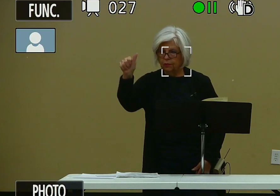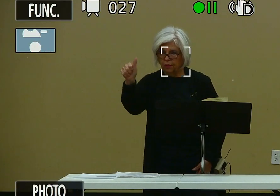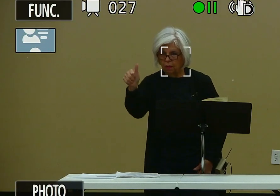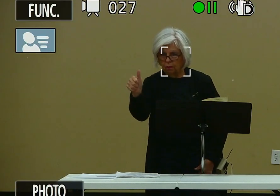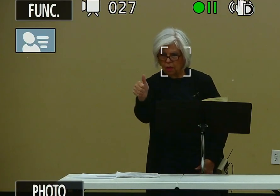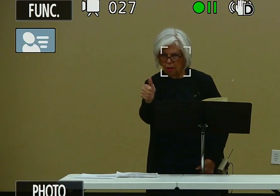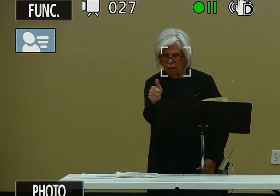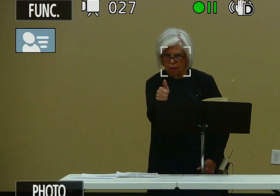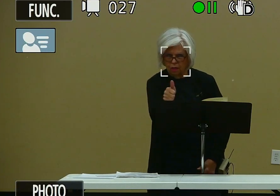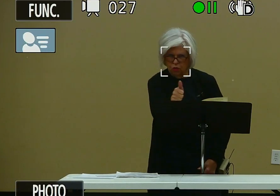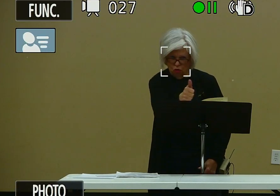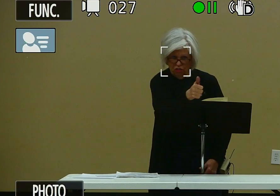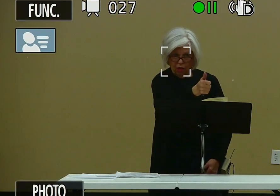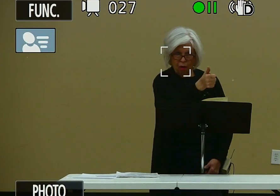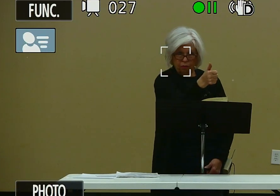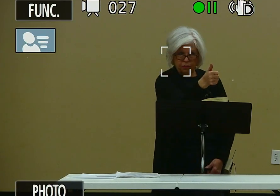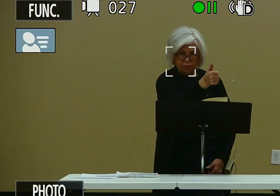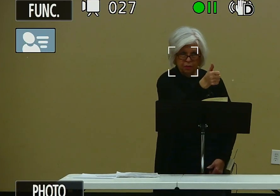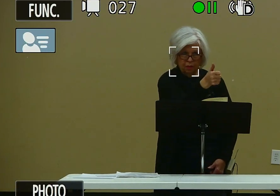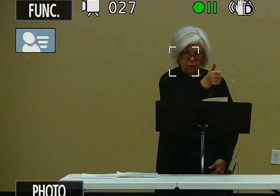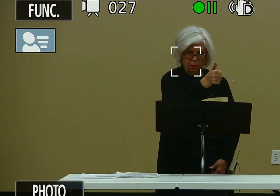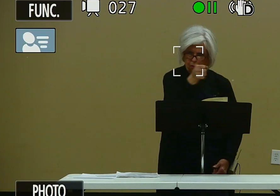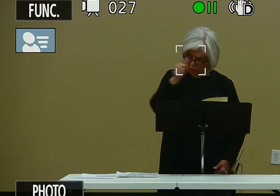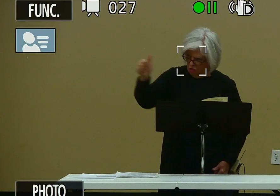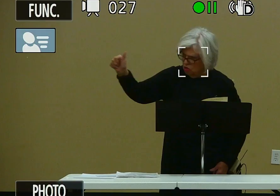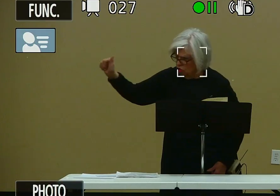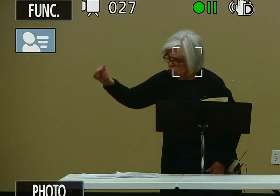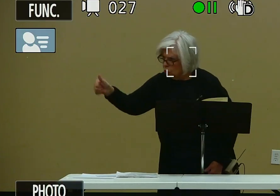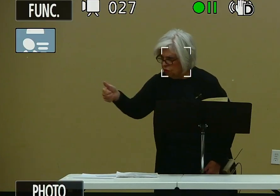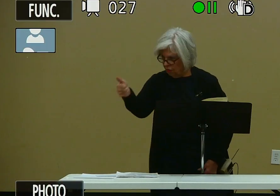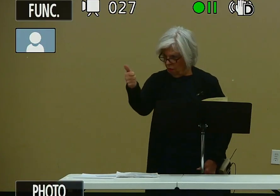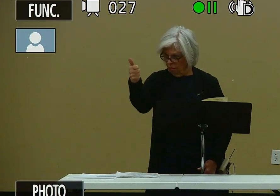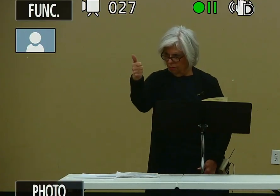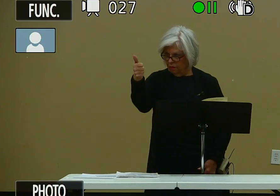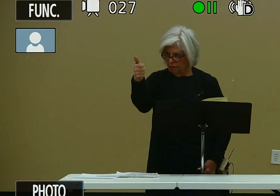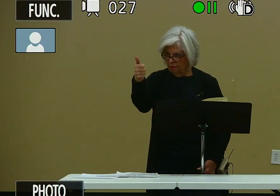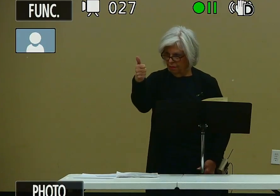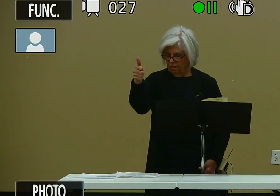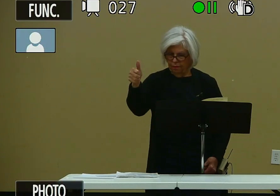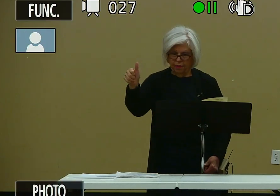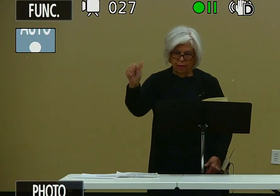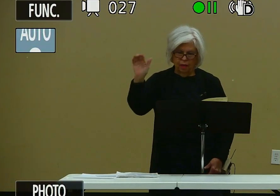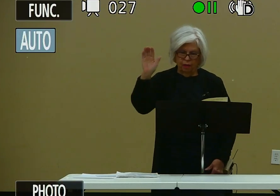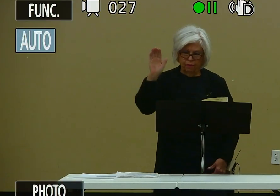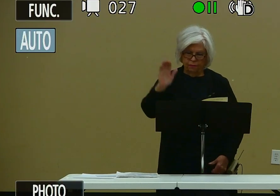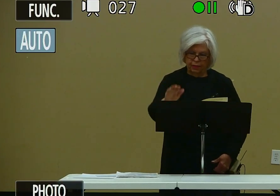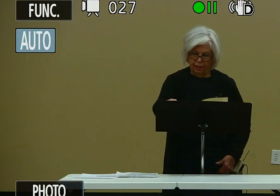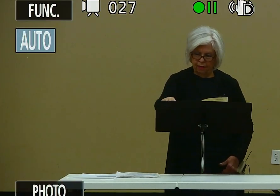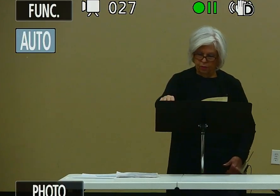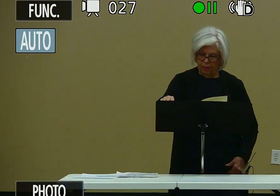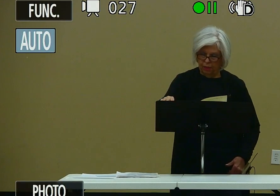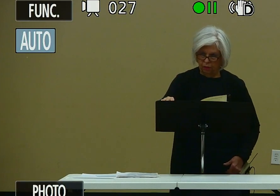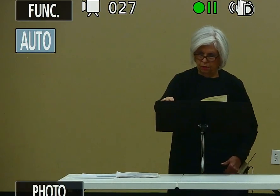go yourselves or yourselves to get everybody included